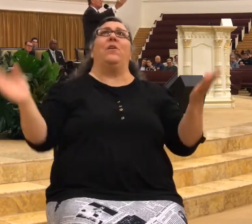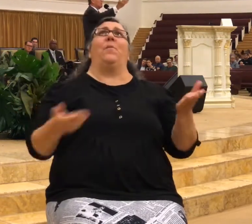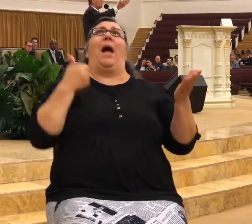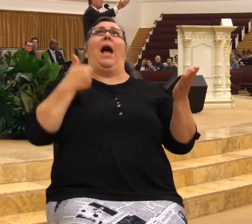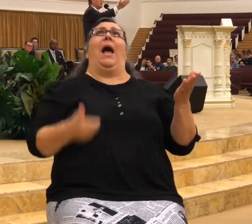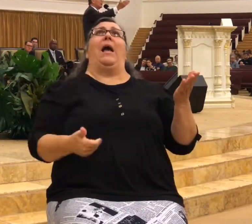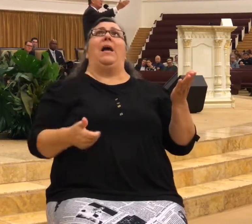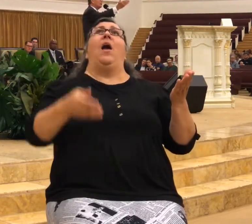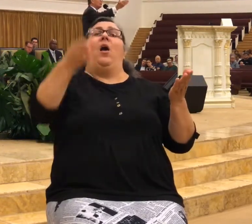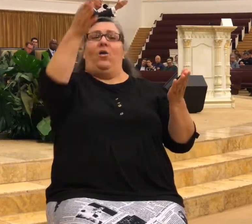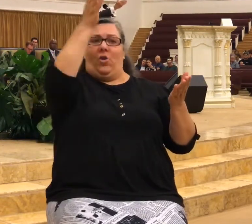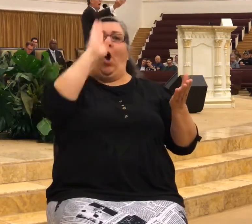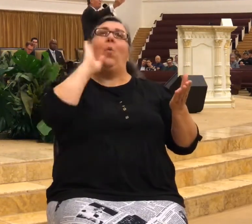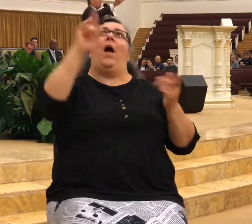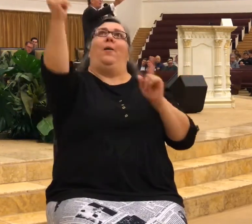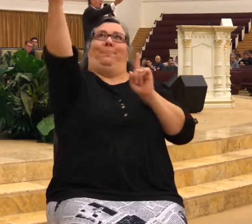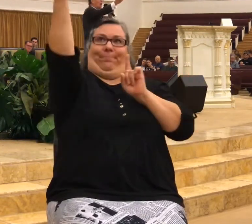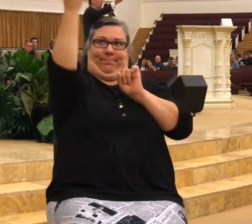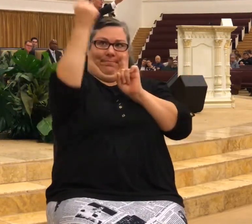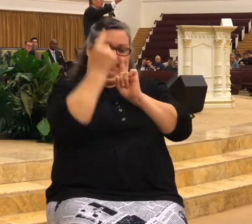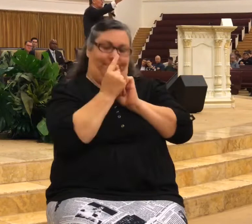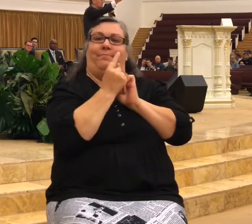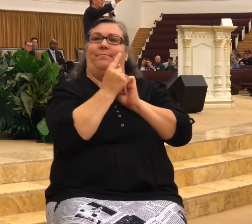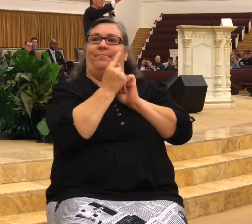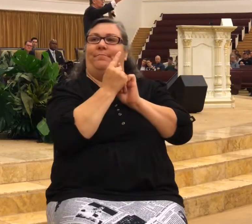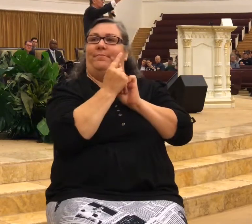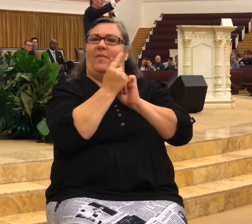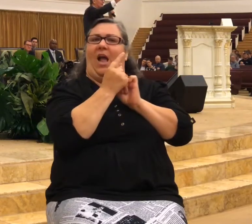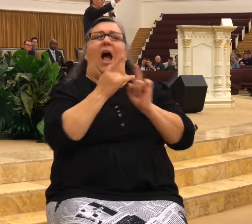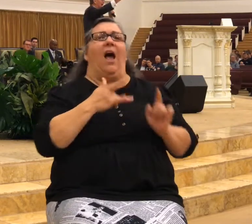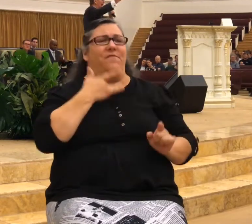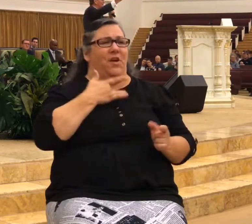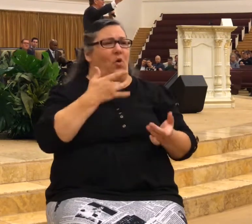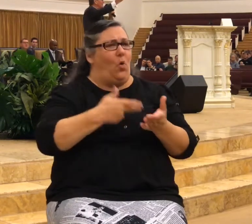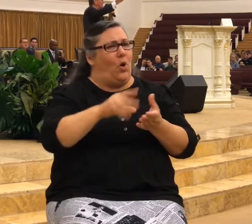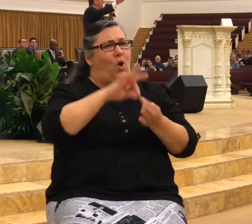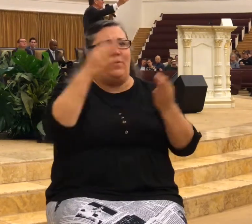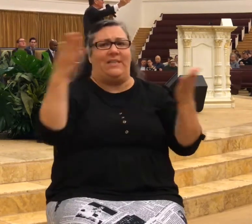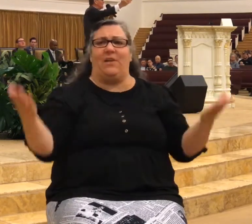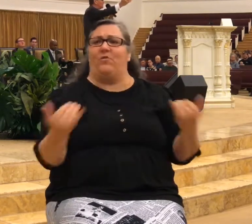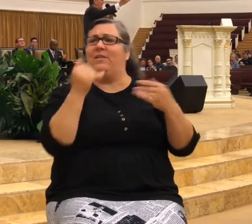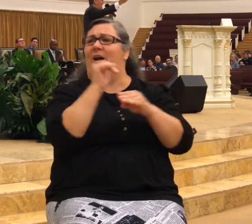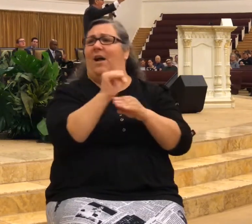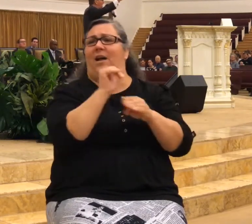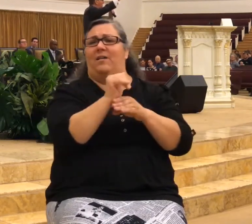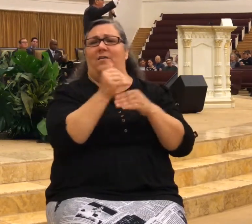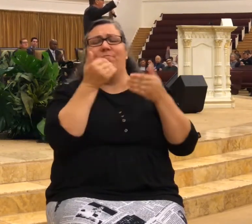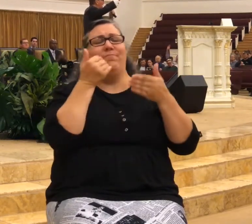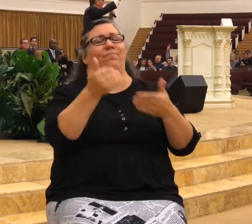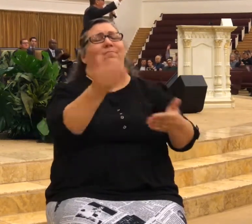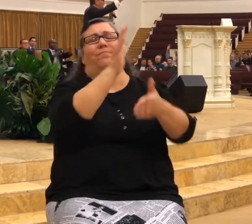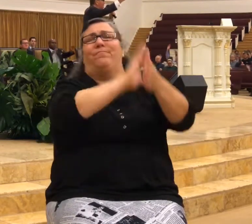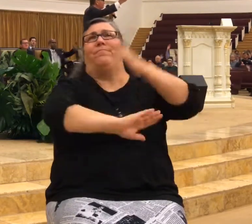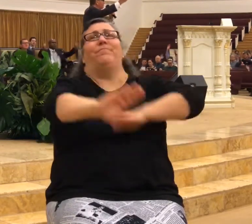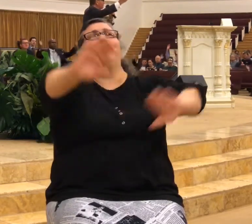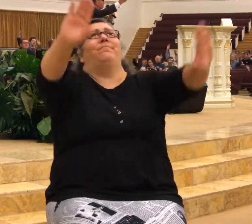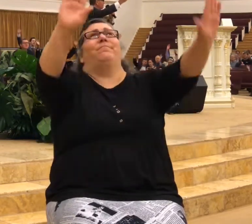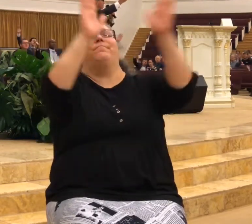will come near to you. I feel the Holy Ghost in this room here tonight. Let's lift our hands and